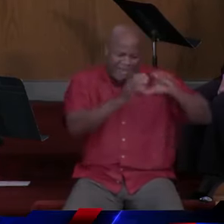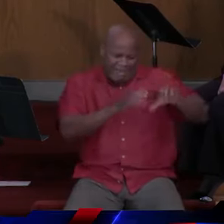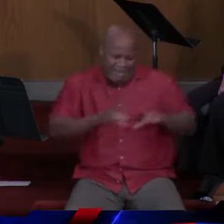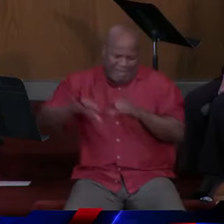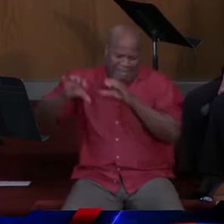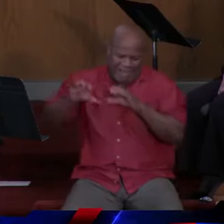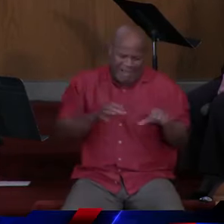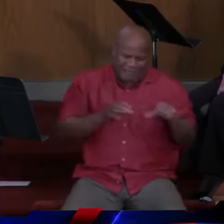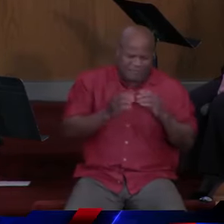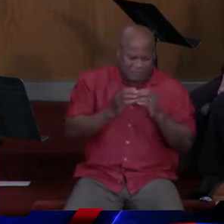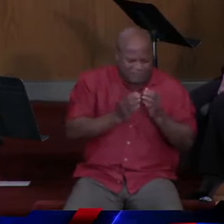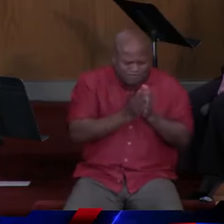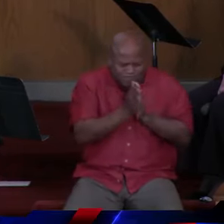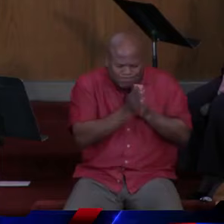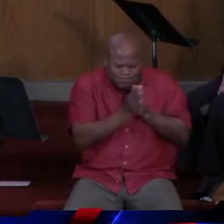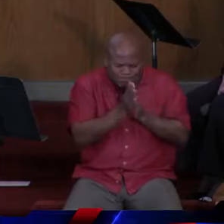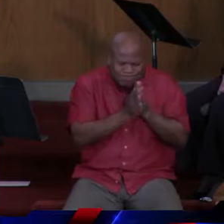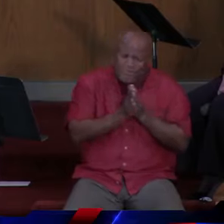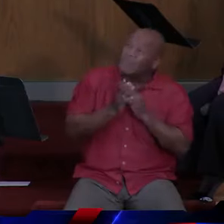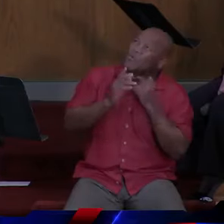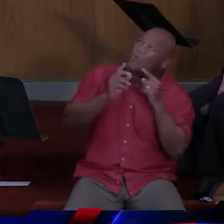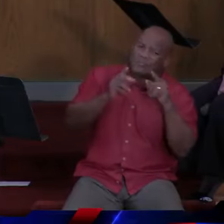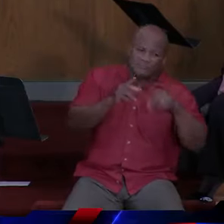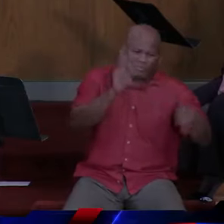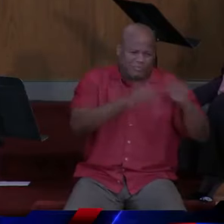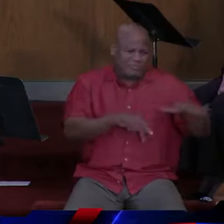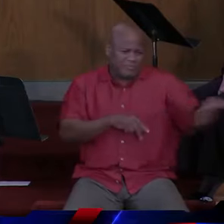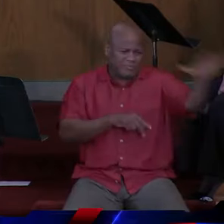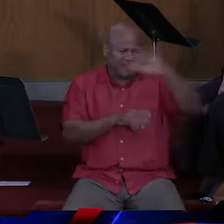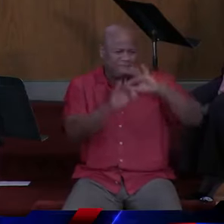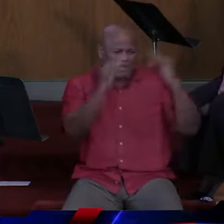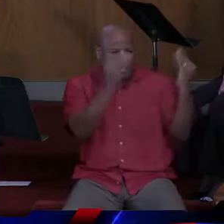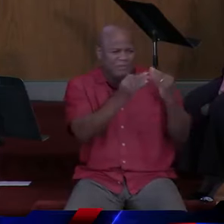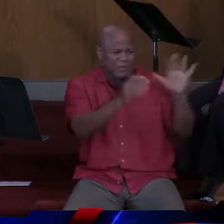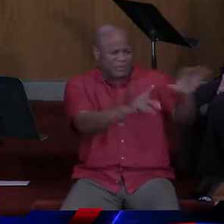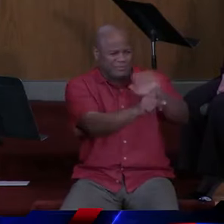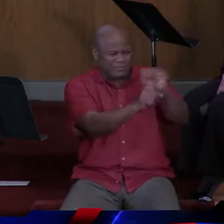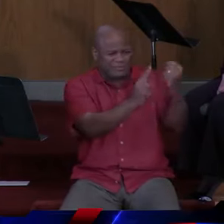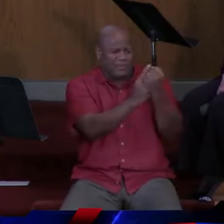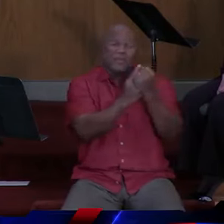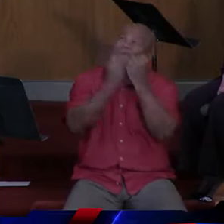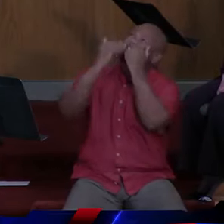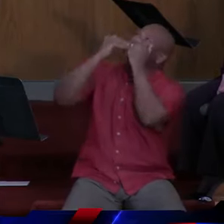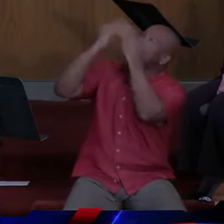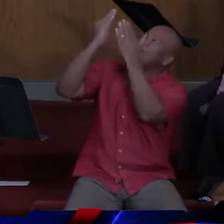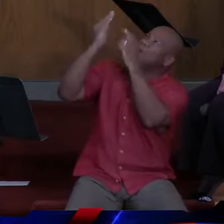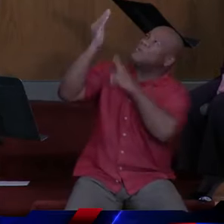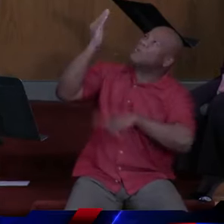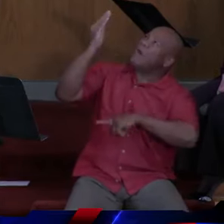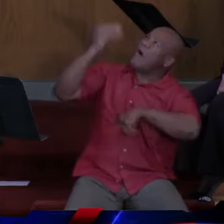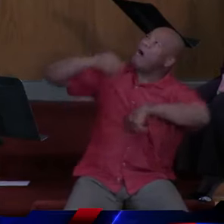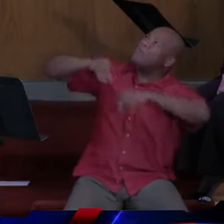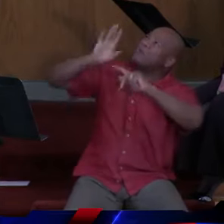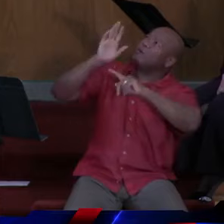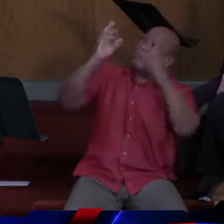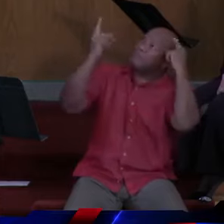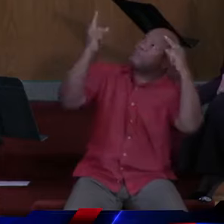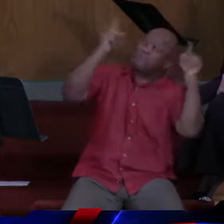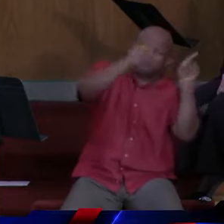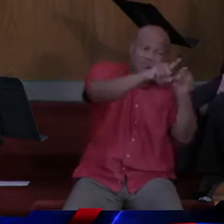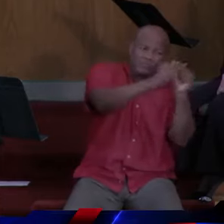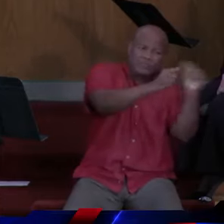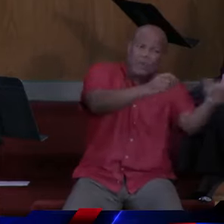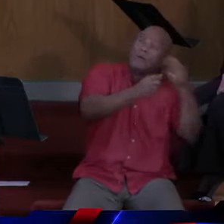We speak to their families and to their situations, God, and we say thank you for the opportunity to agree with their petitions and